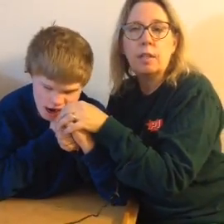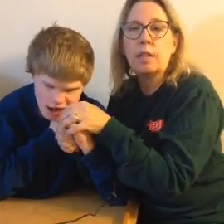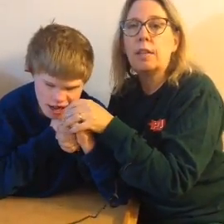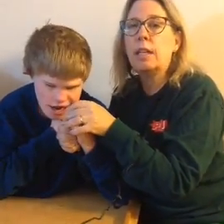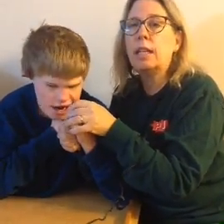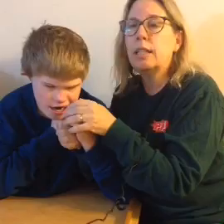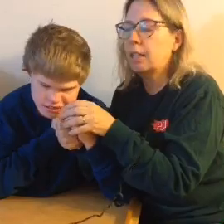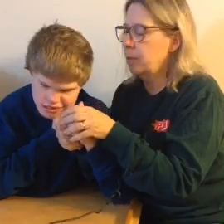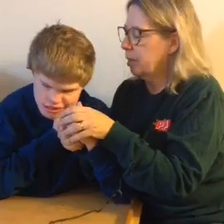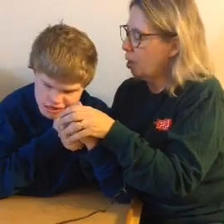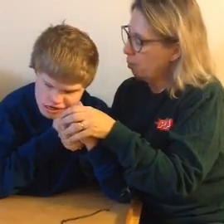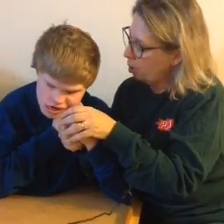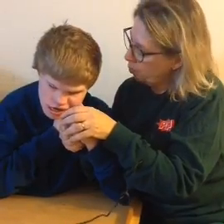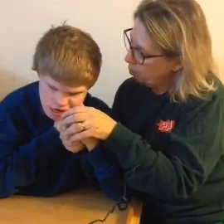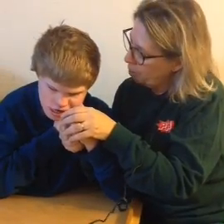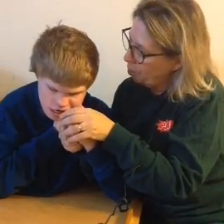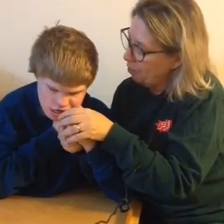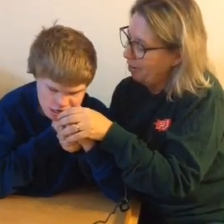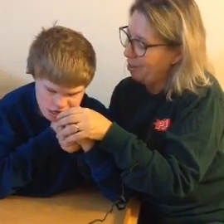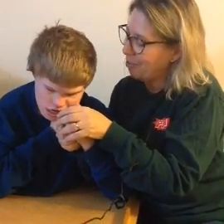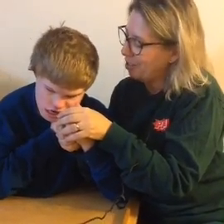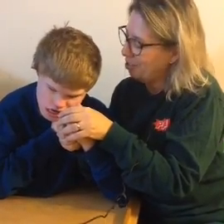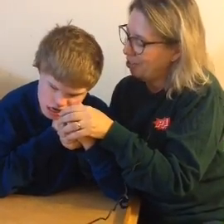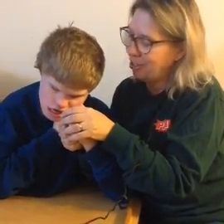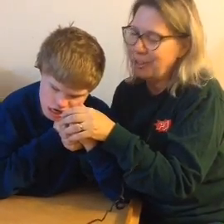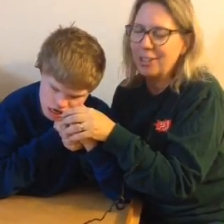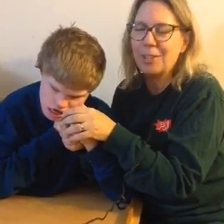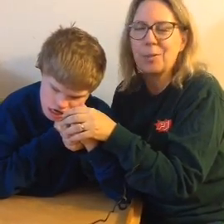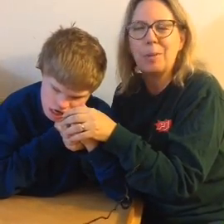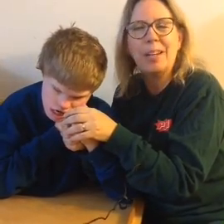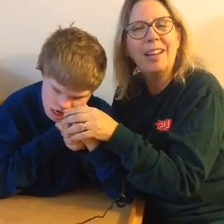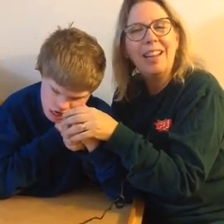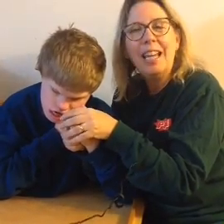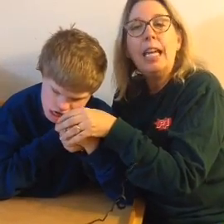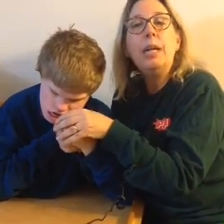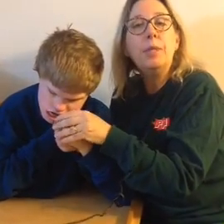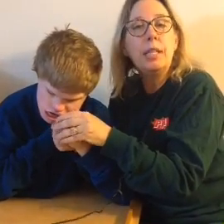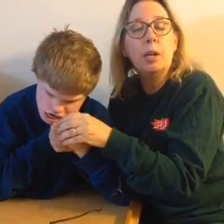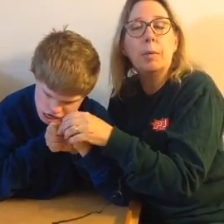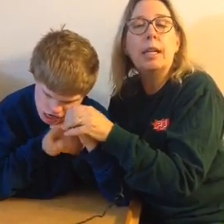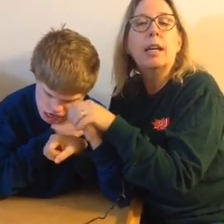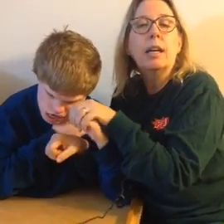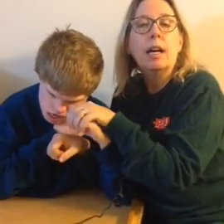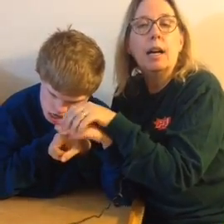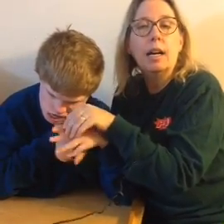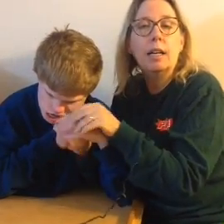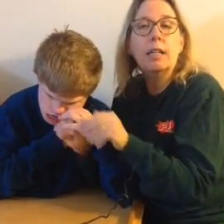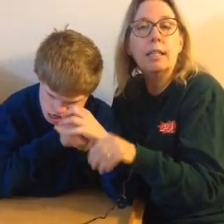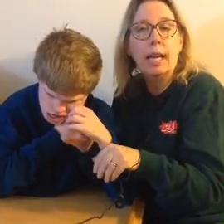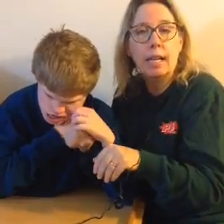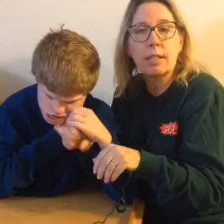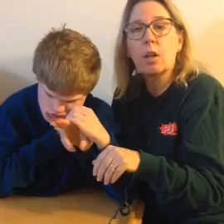and then he can tell me, oh no, you don't? Oh yes you do. He loves swimming. He would tell me yes or